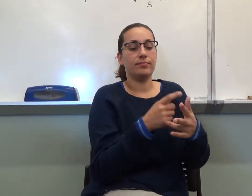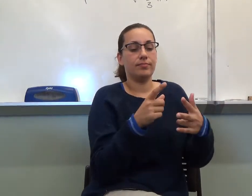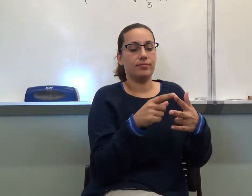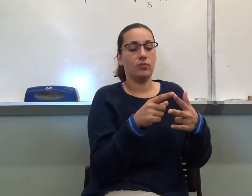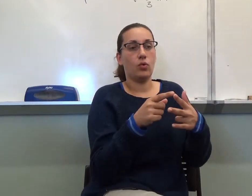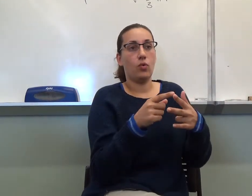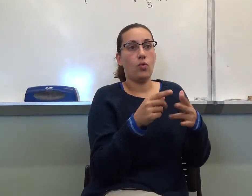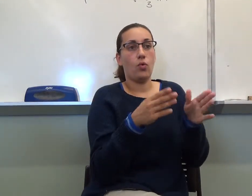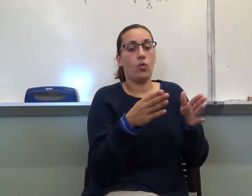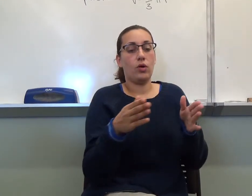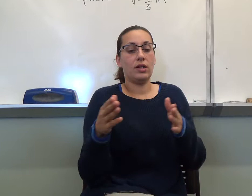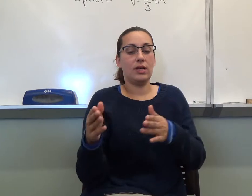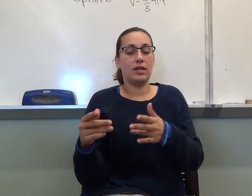and analyze